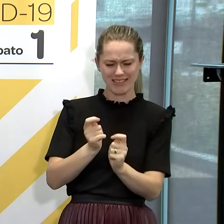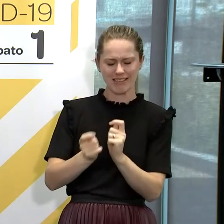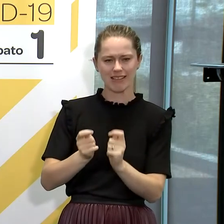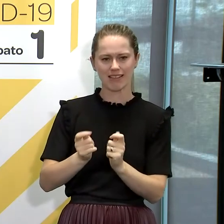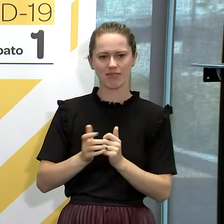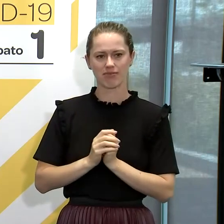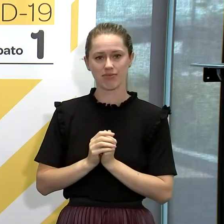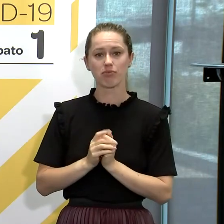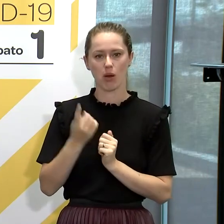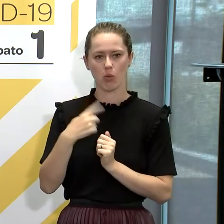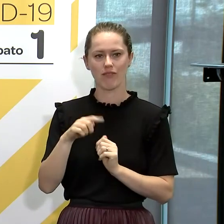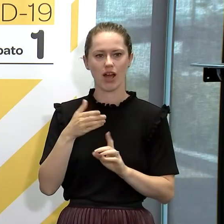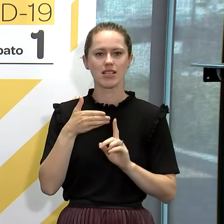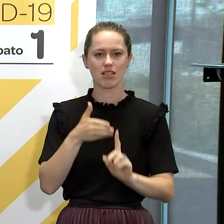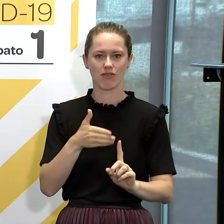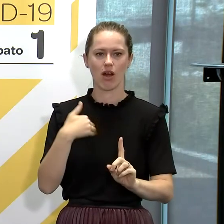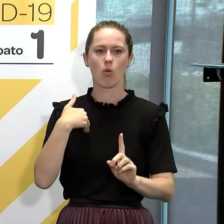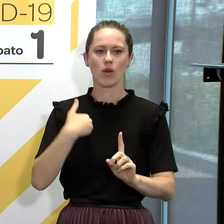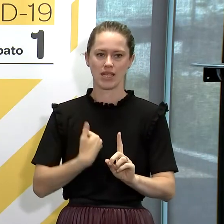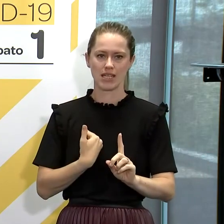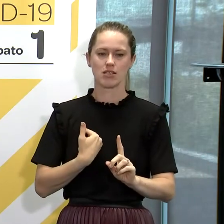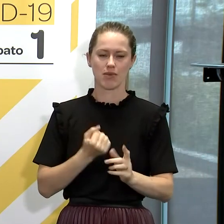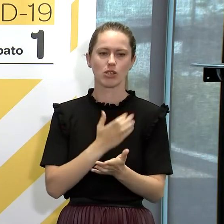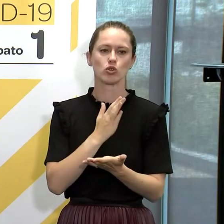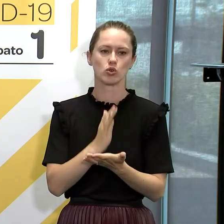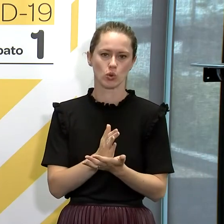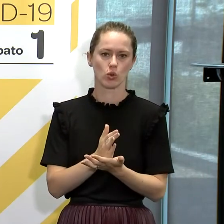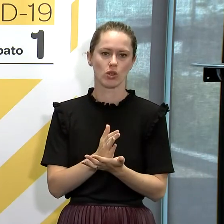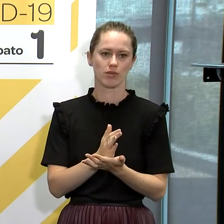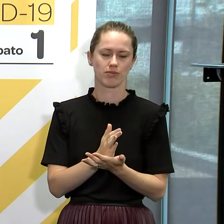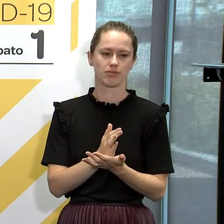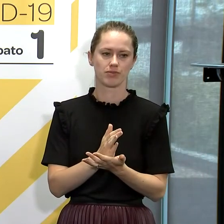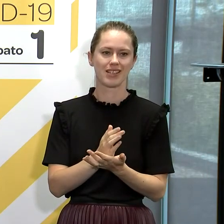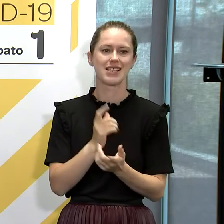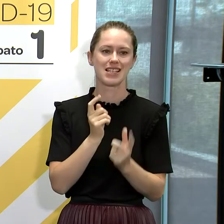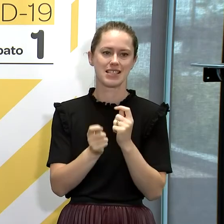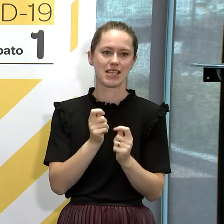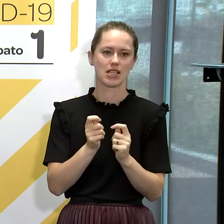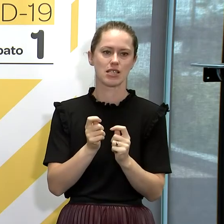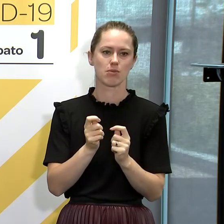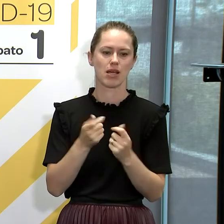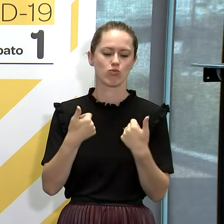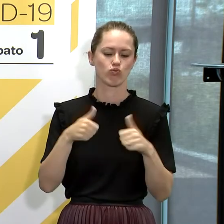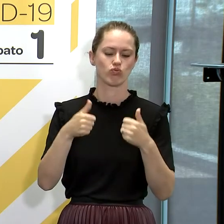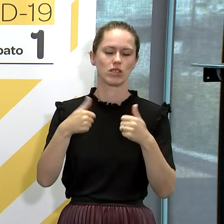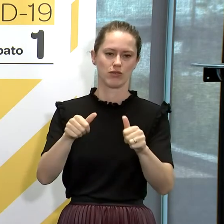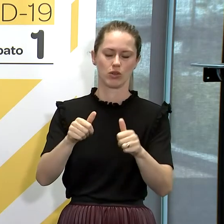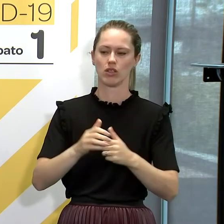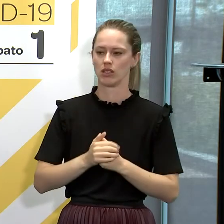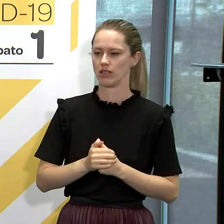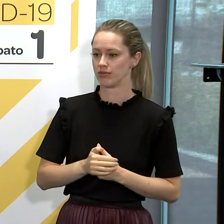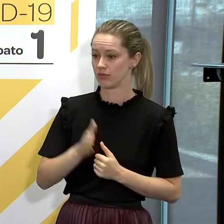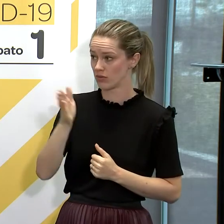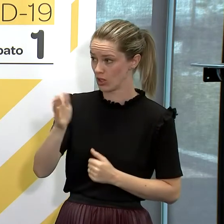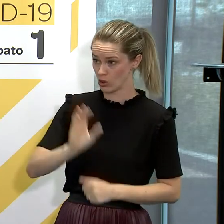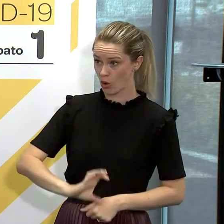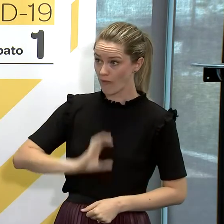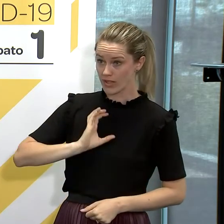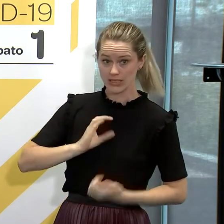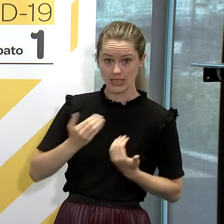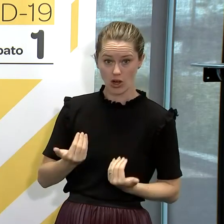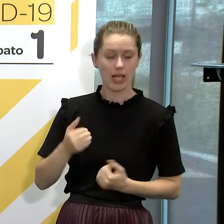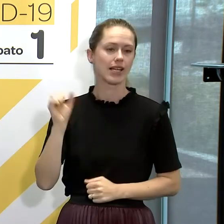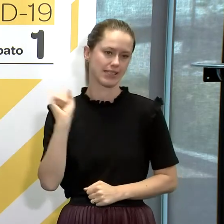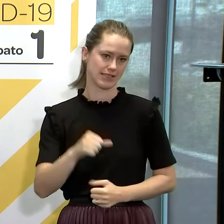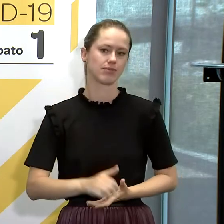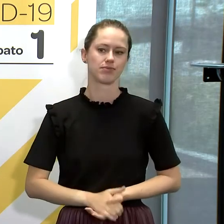certainly we have identified the need for really good testing to happen in our facilities. Do you have confidence in the testing currently?